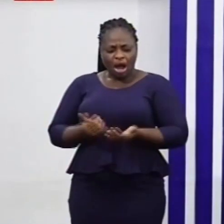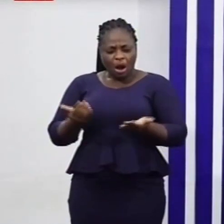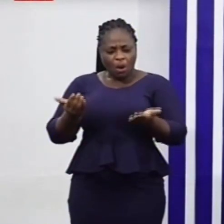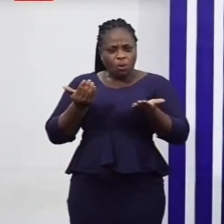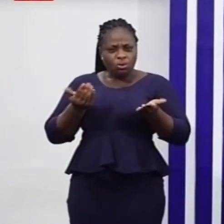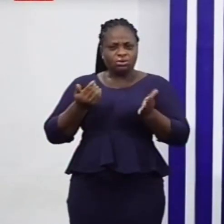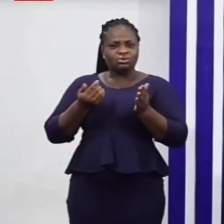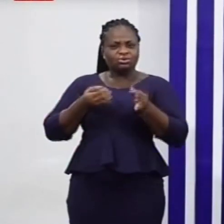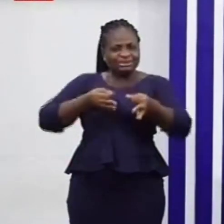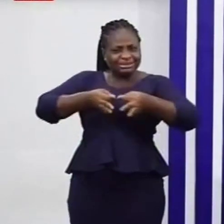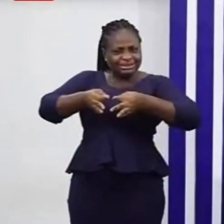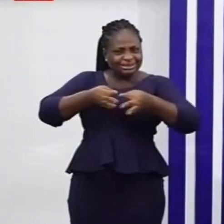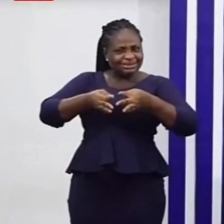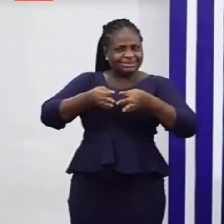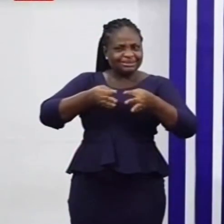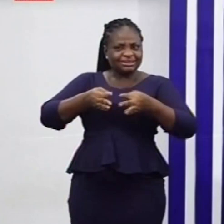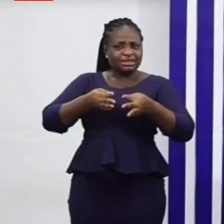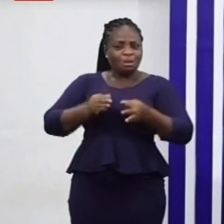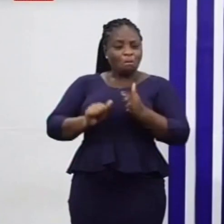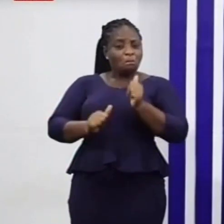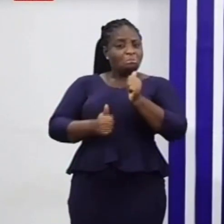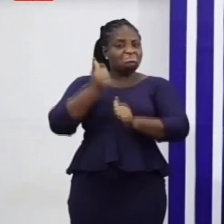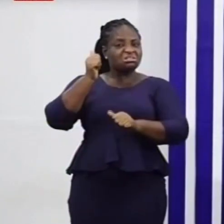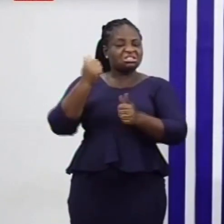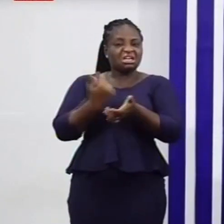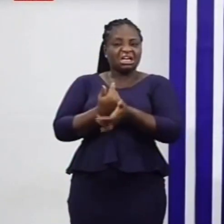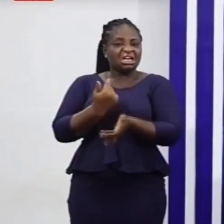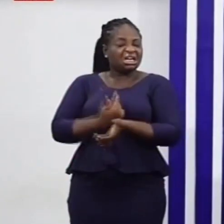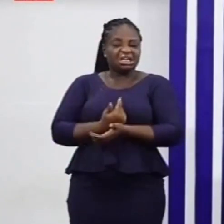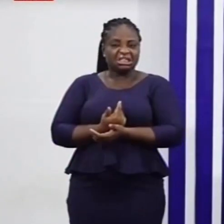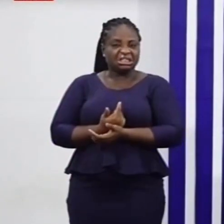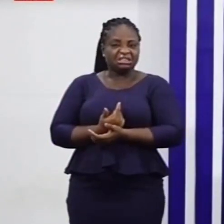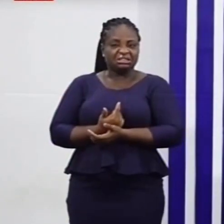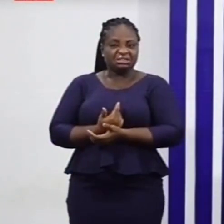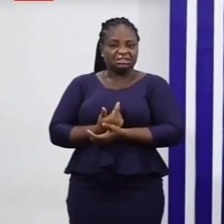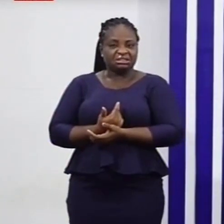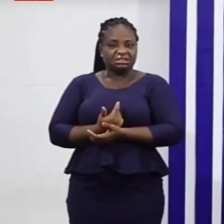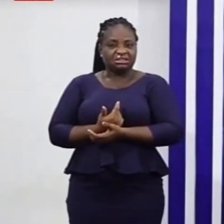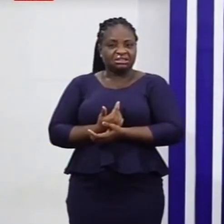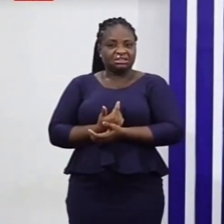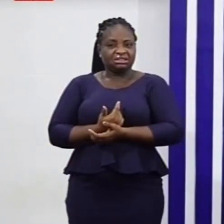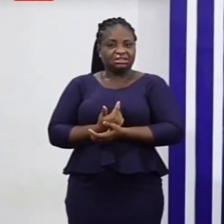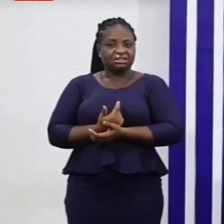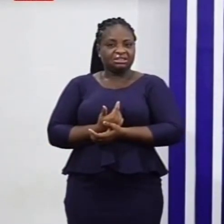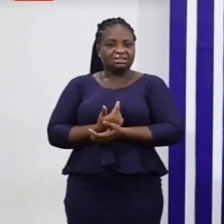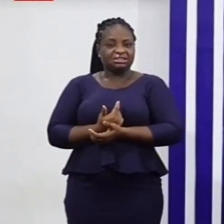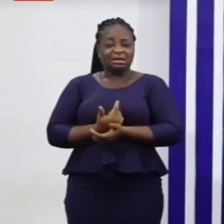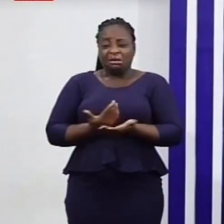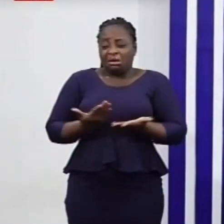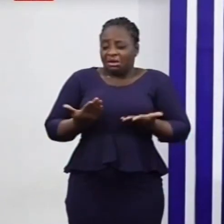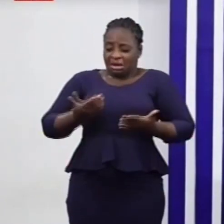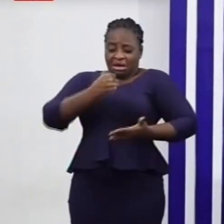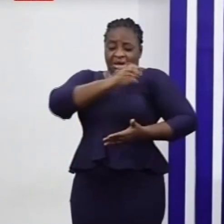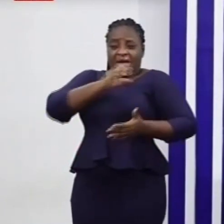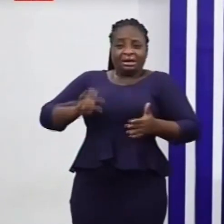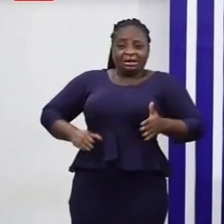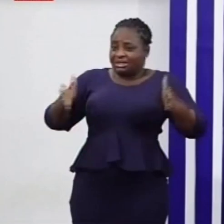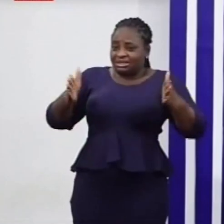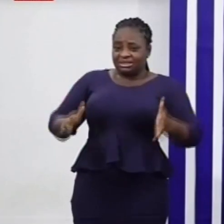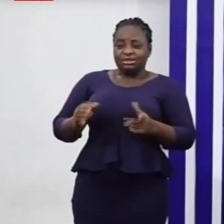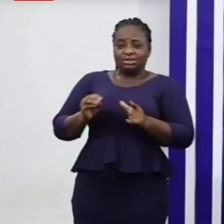that most of us Ghanaians are religious. We are either Christians or Muslims or